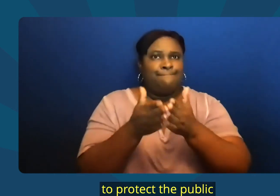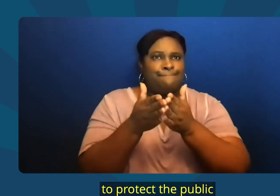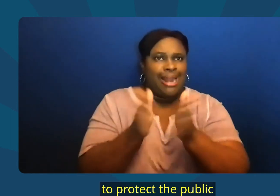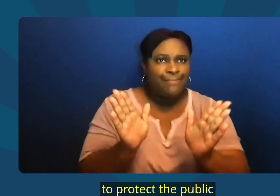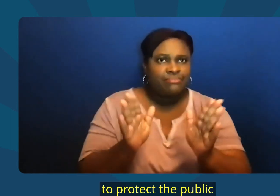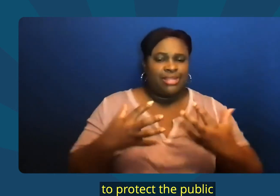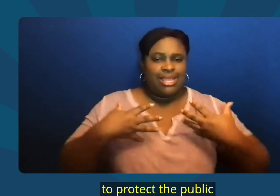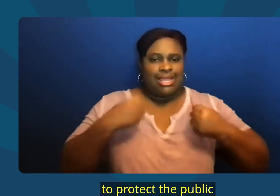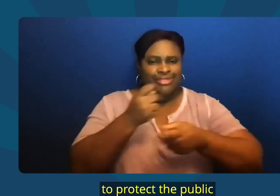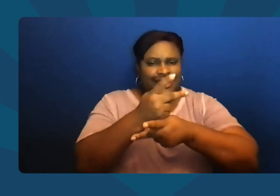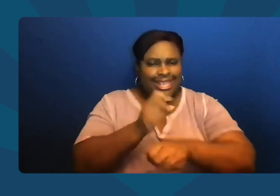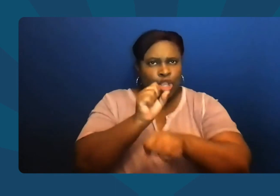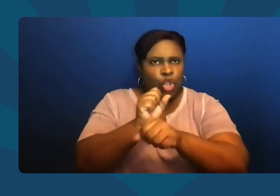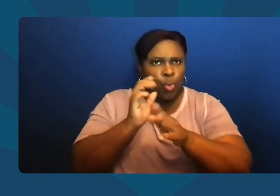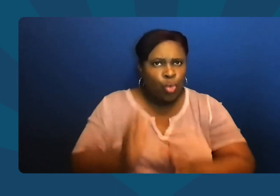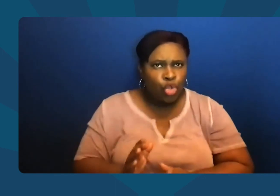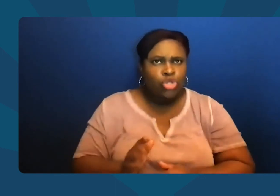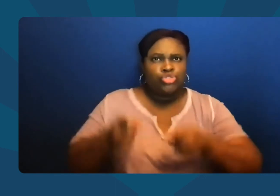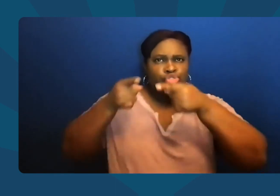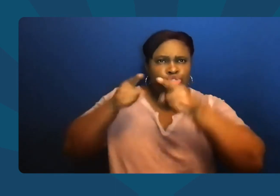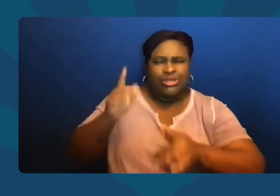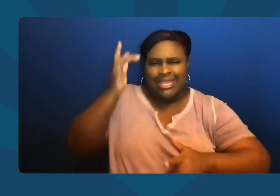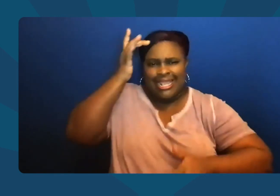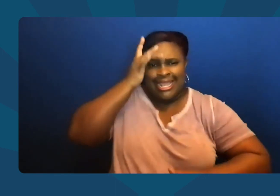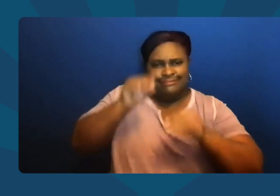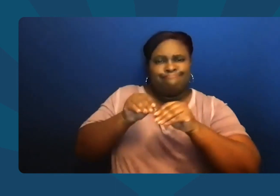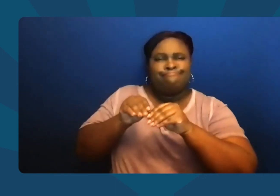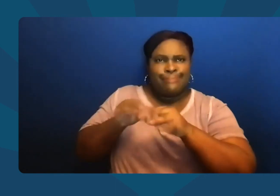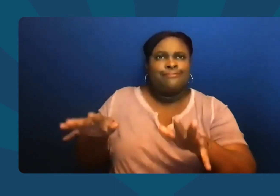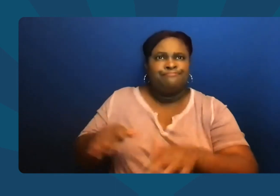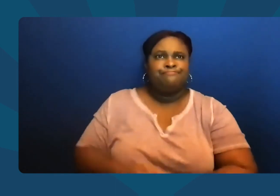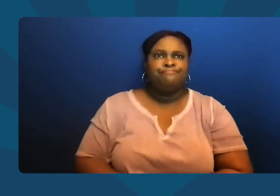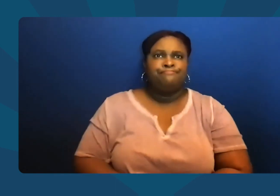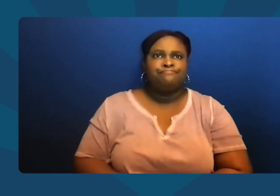and healthcare workers during the pandemic.